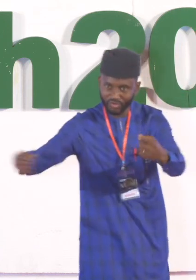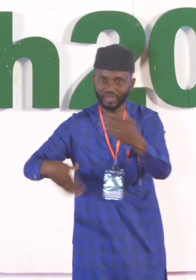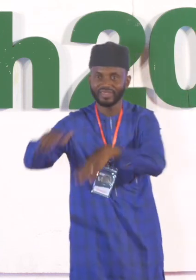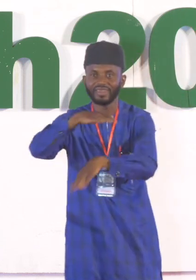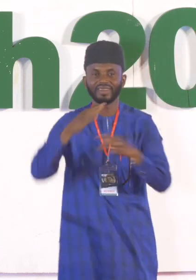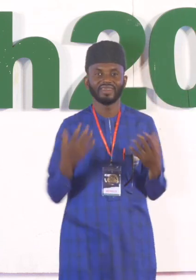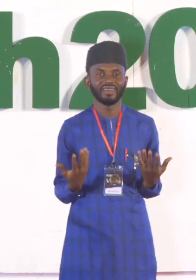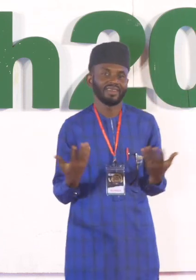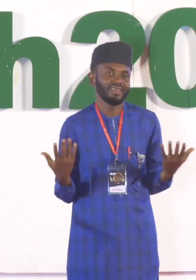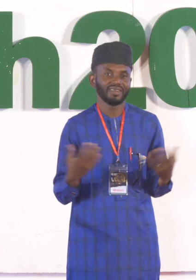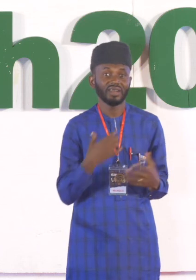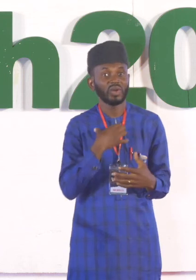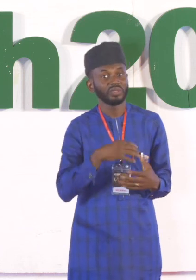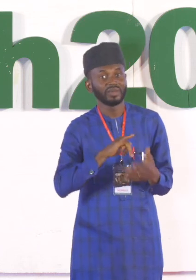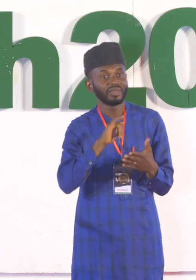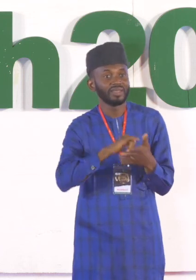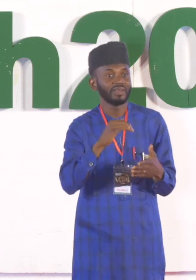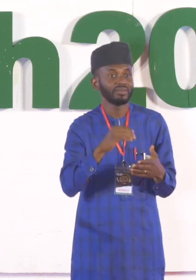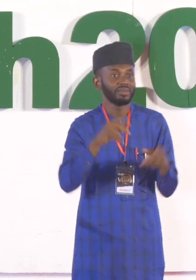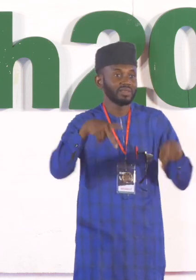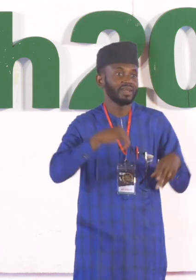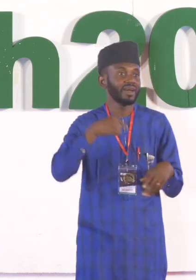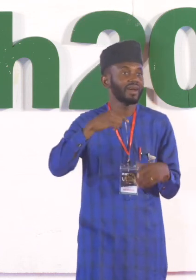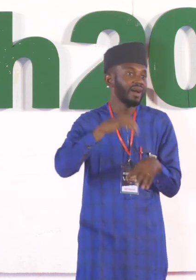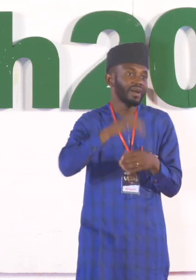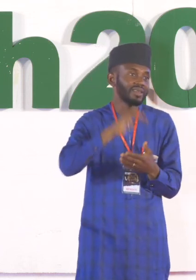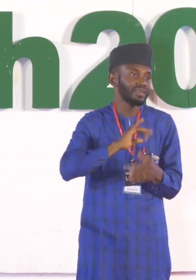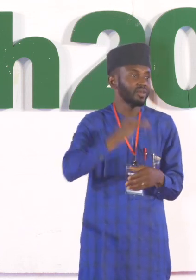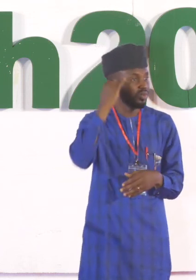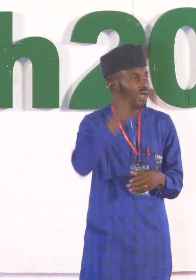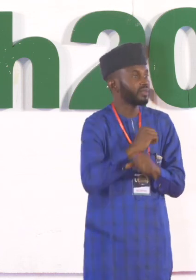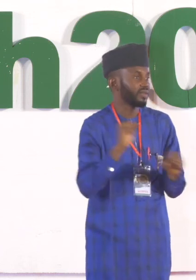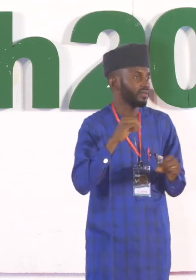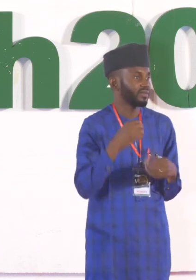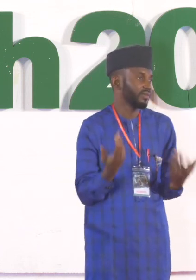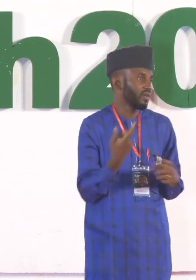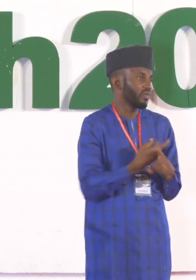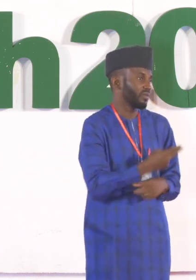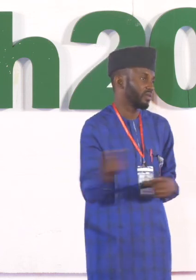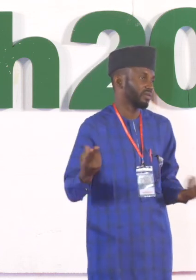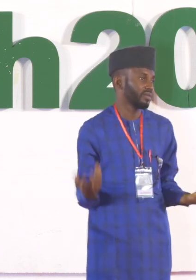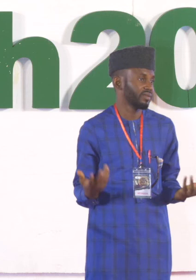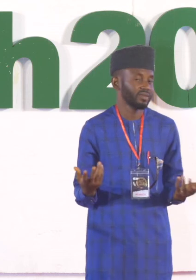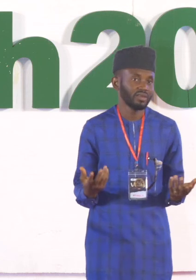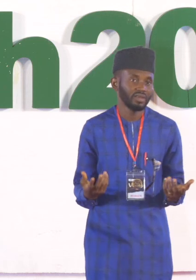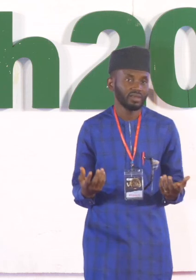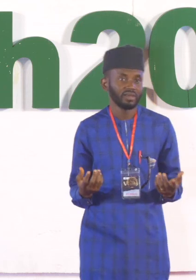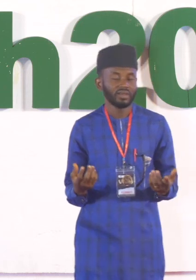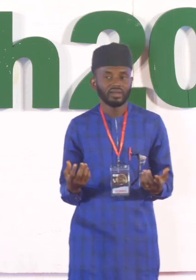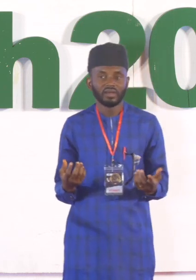At least I know I'm safe from Jahannam. You want to be that? But it's just one